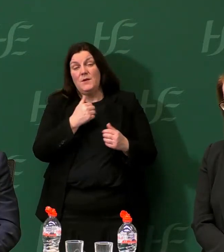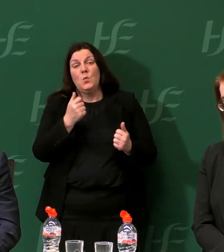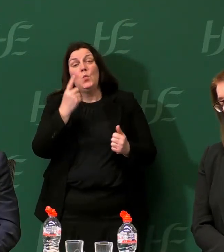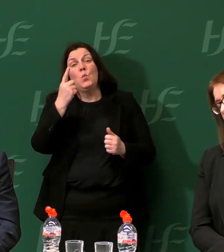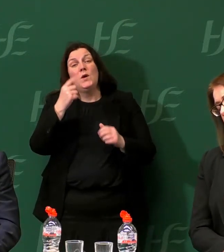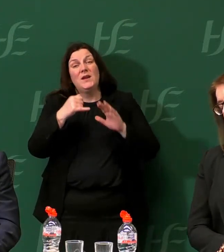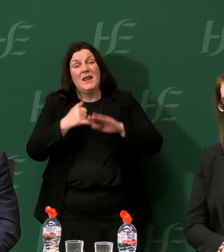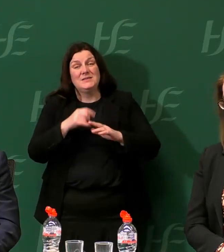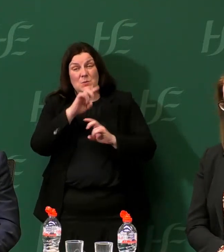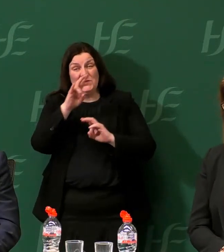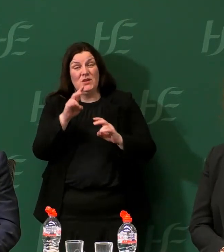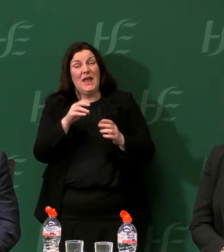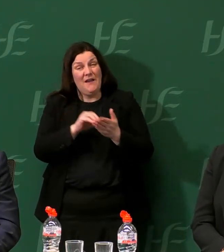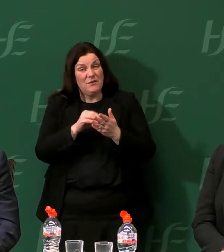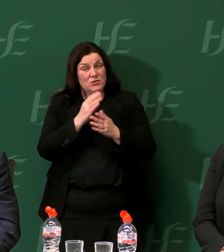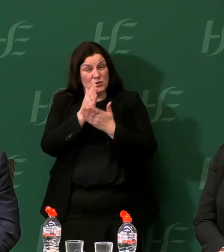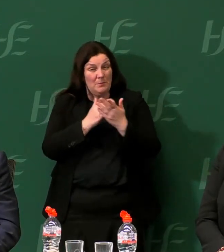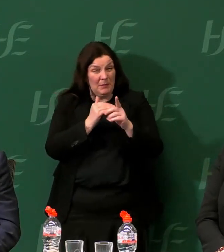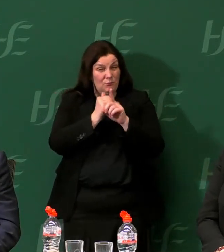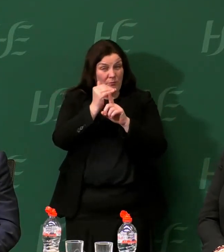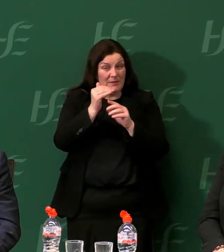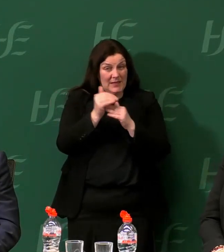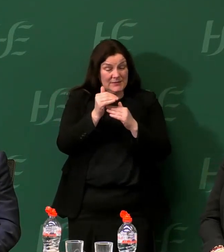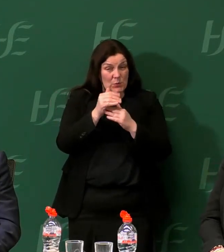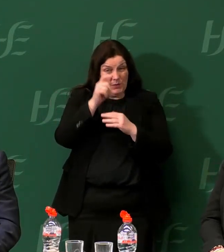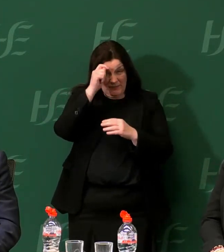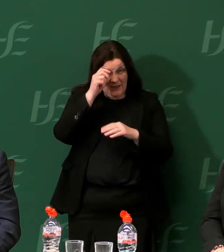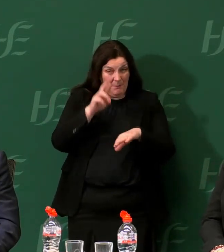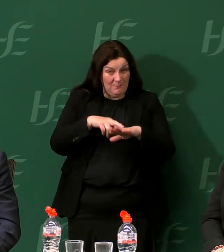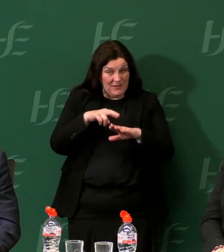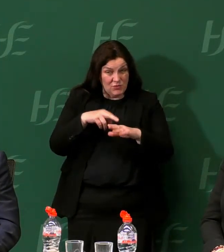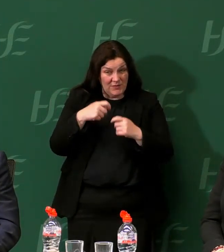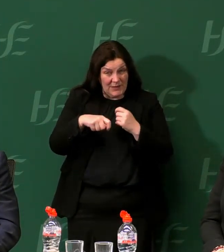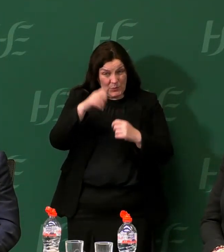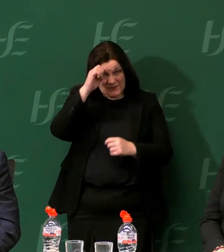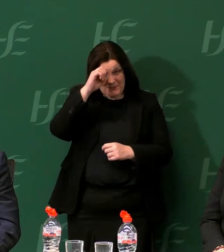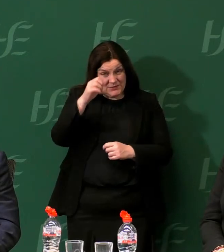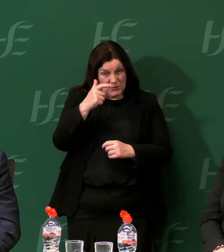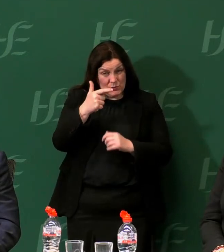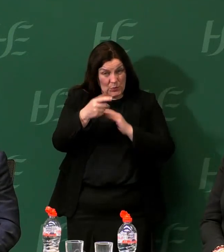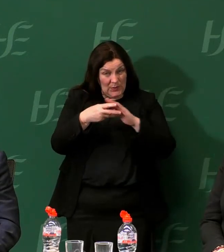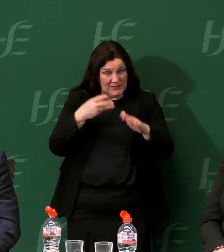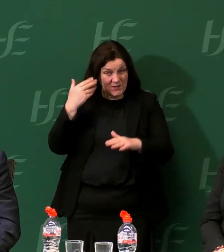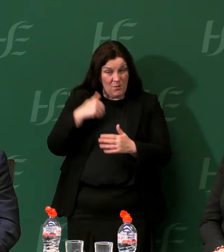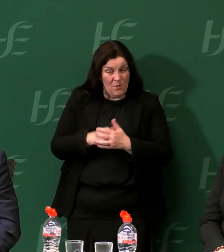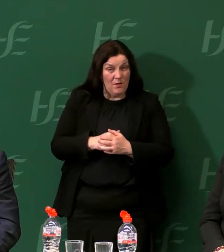to be some improvement. Would you agree that things are better than you would have expected, say 2 weeks ago,